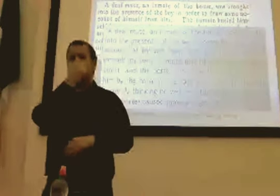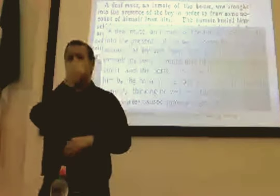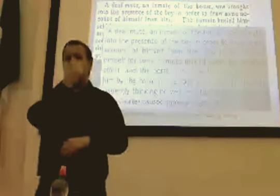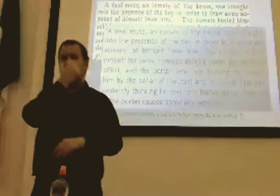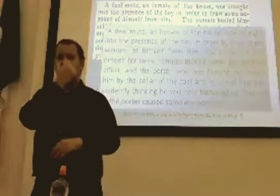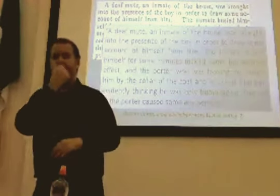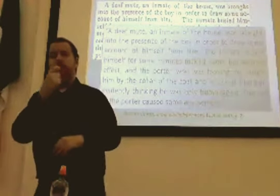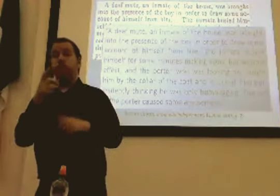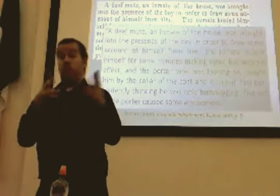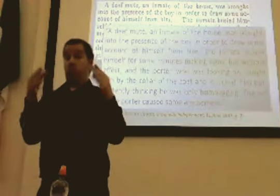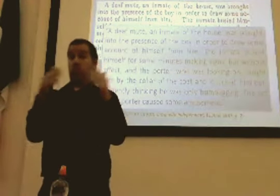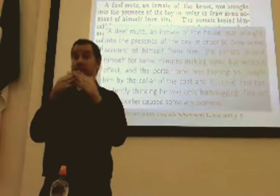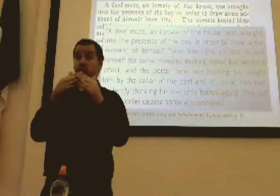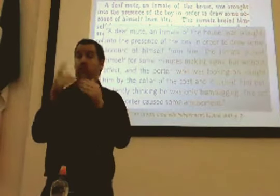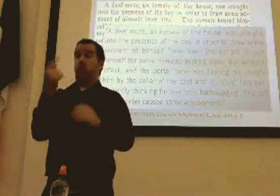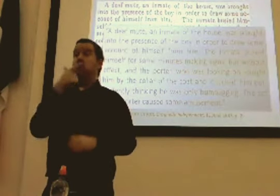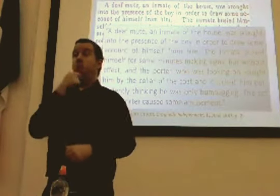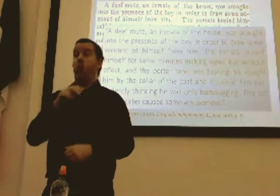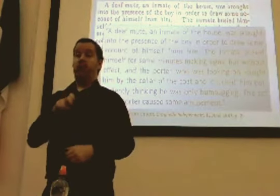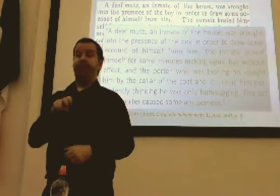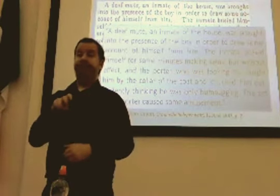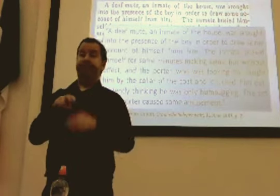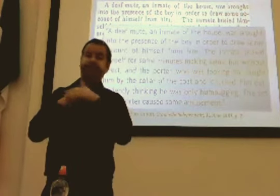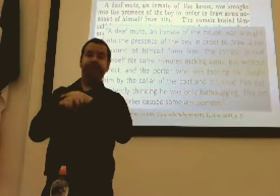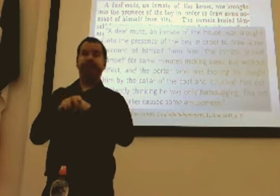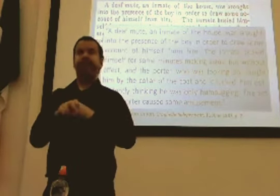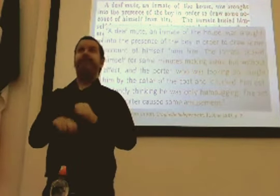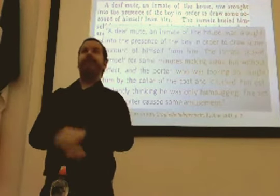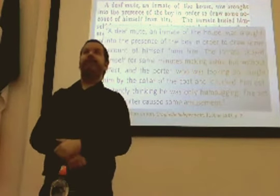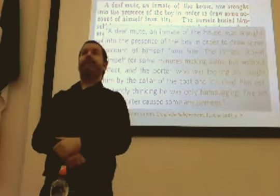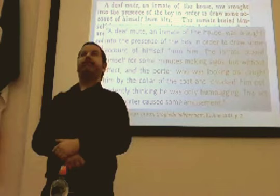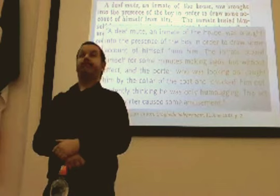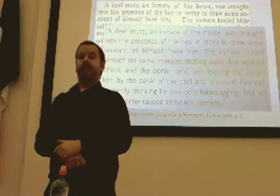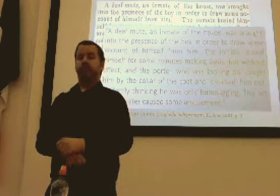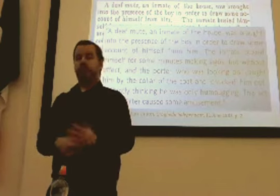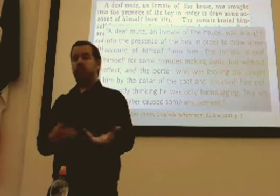in Navan workhouse, there was a boy